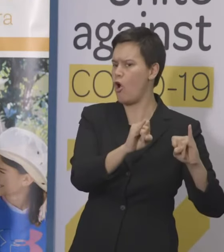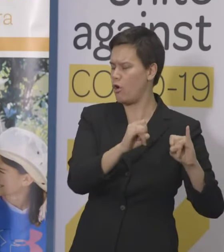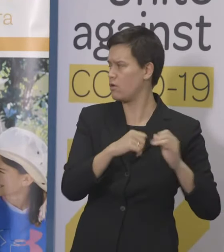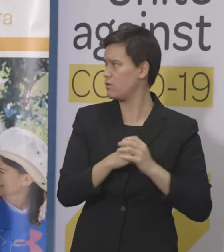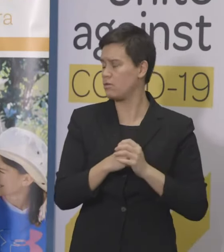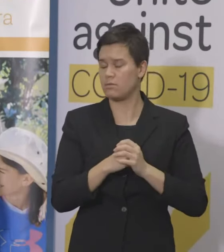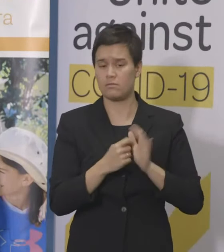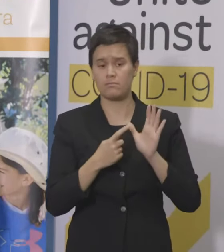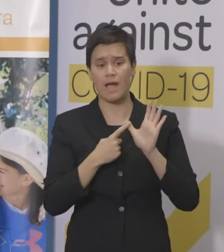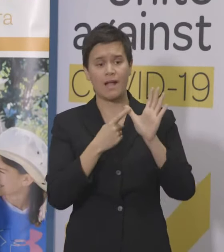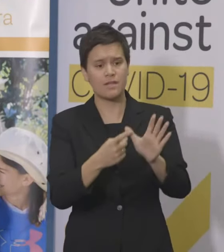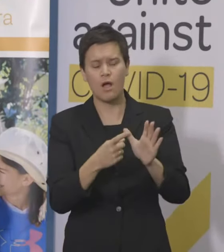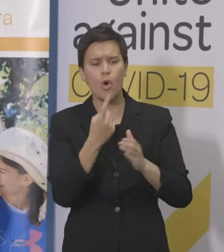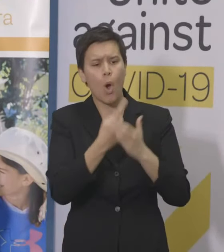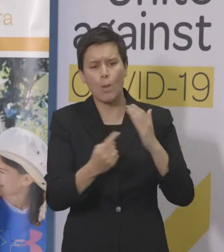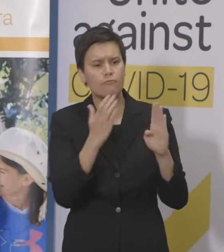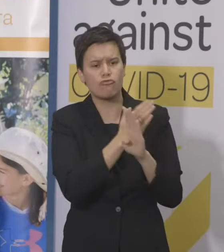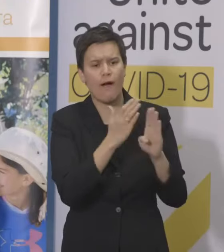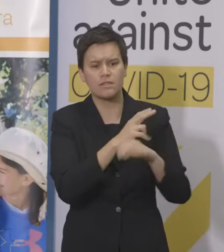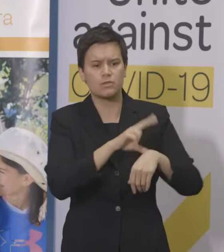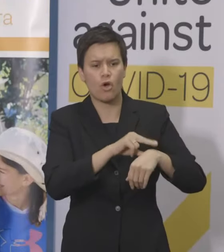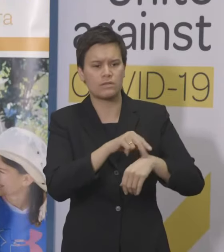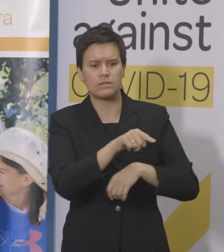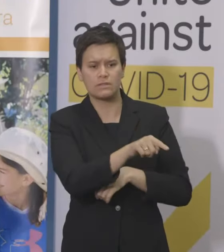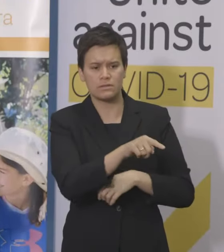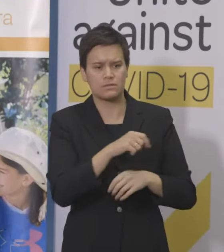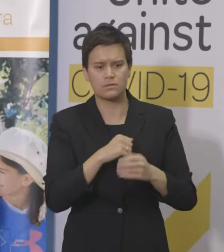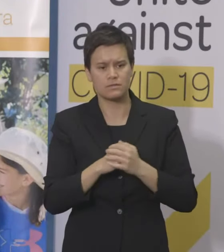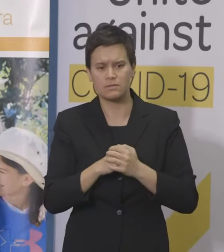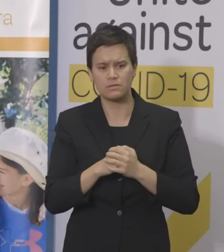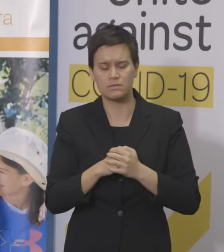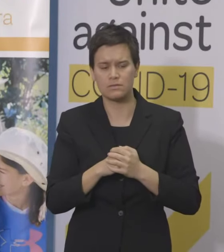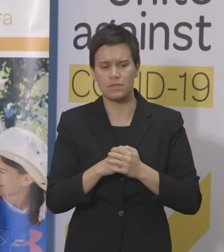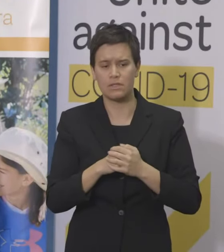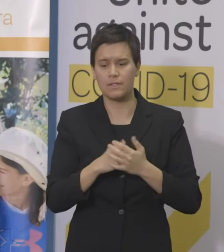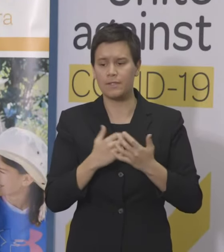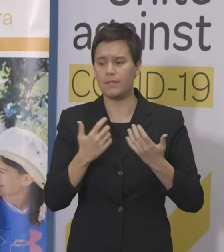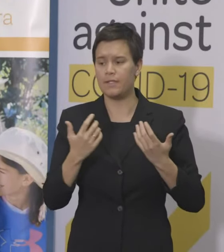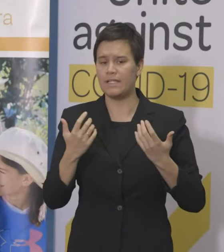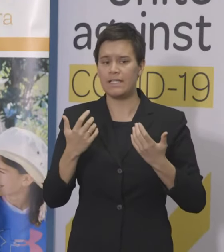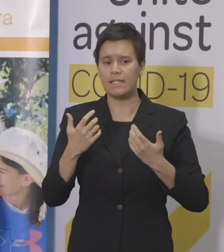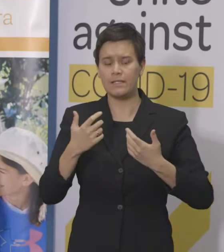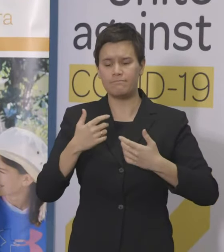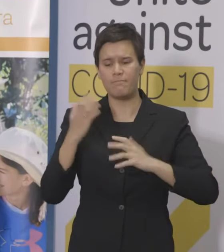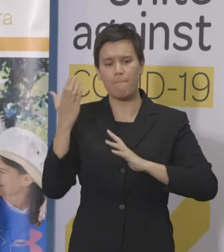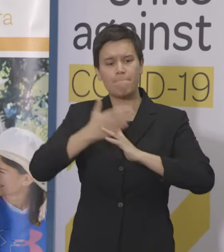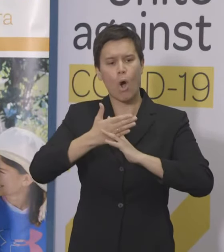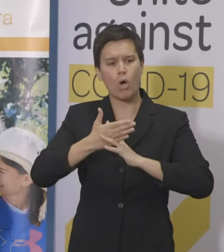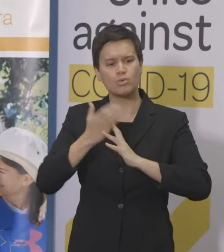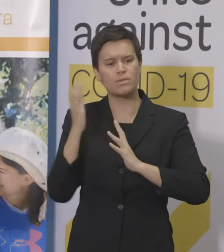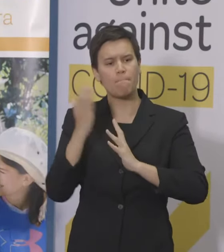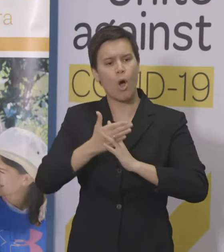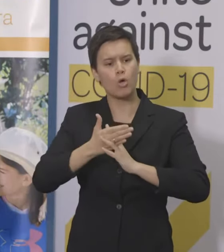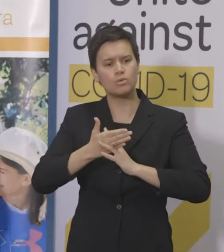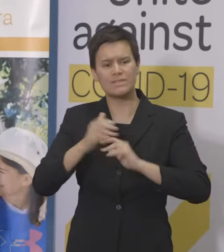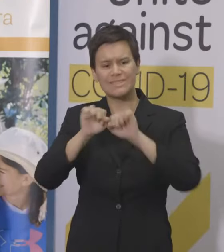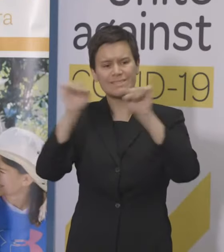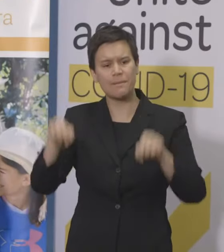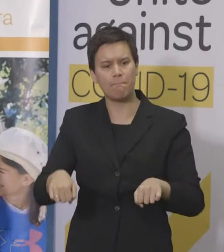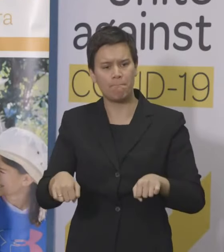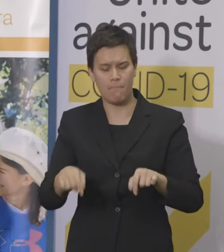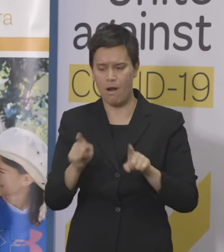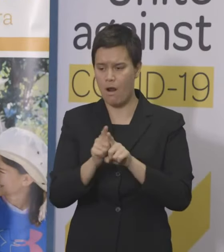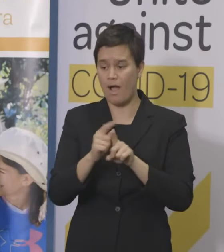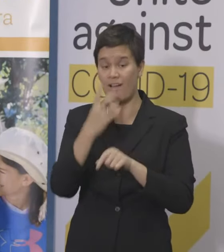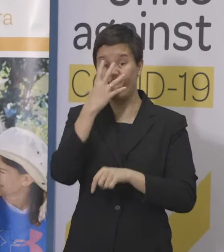private providers, I should say, first up. The second is the distribution system for influenza vaccine has been the same for some